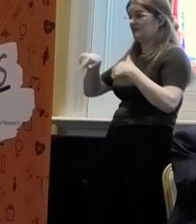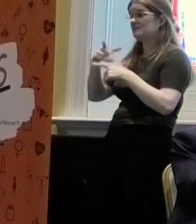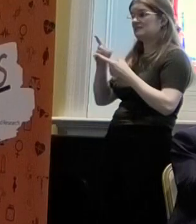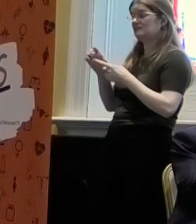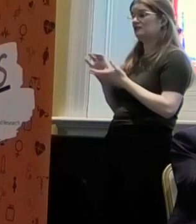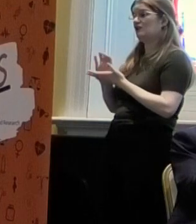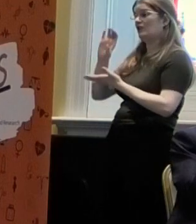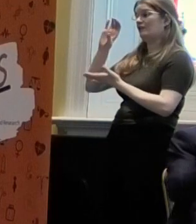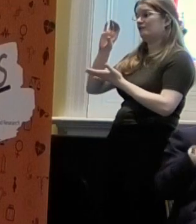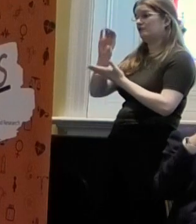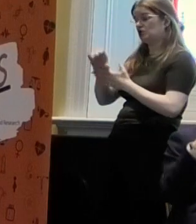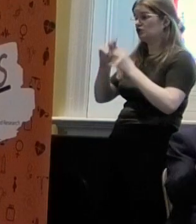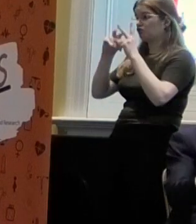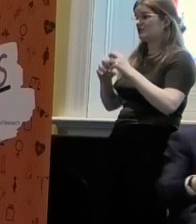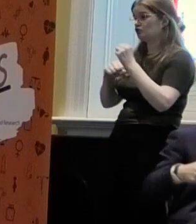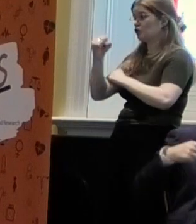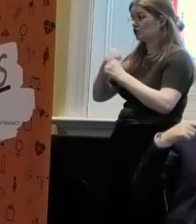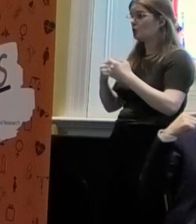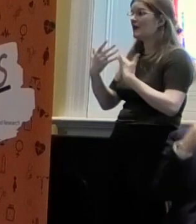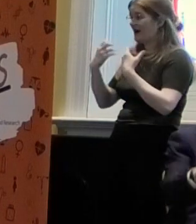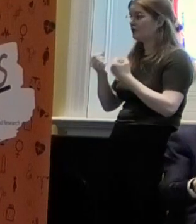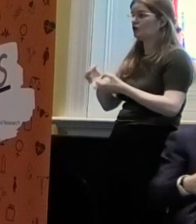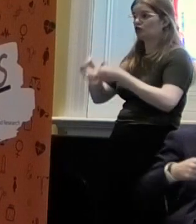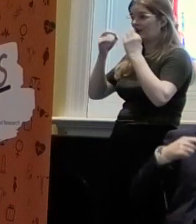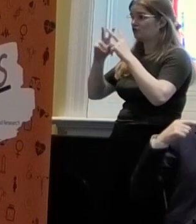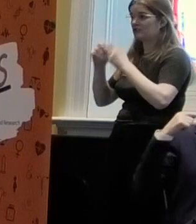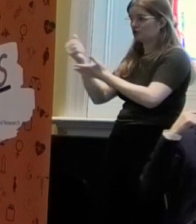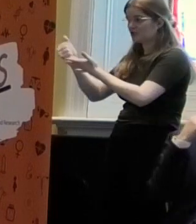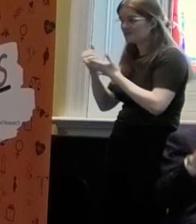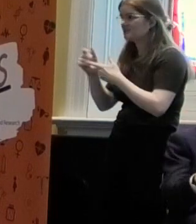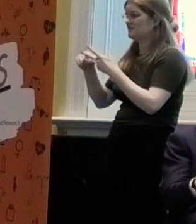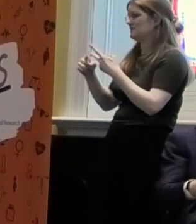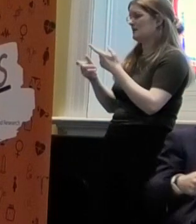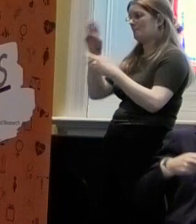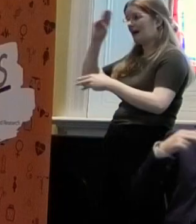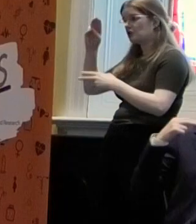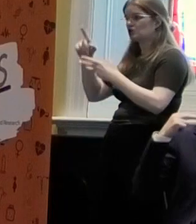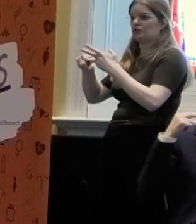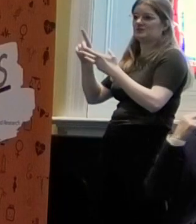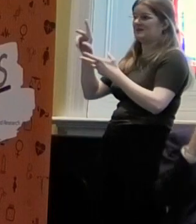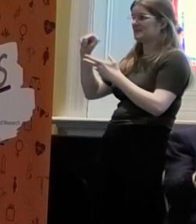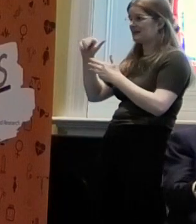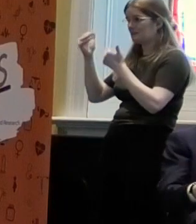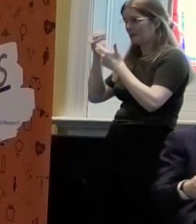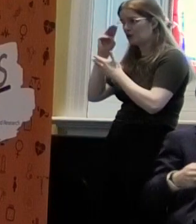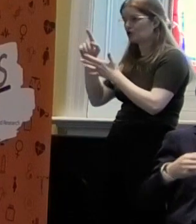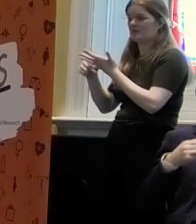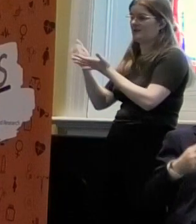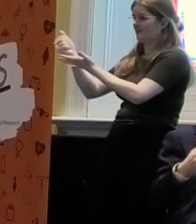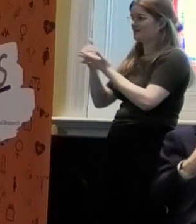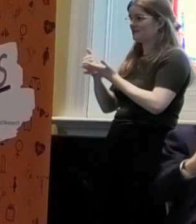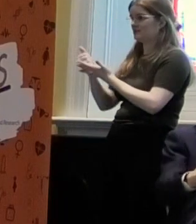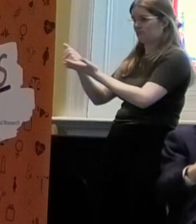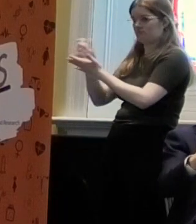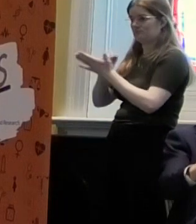research infrastructure. So we have statisticians, research assistants, managers, data managers, assistants with grant writing,